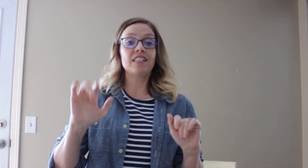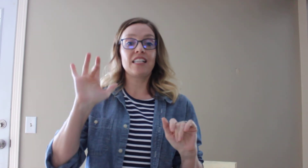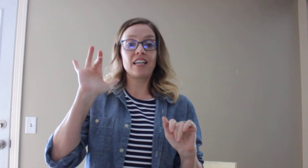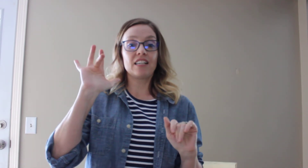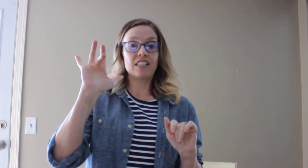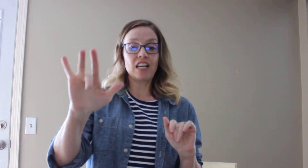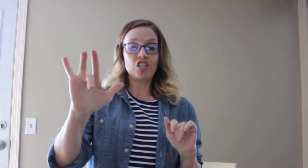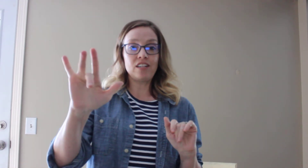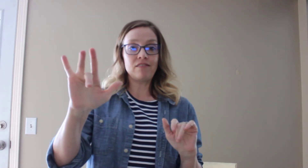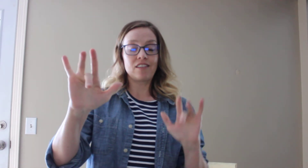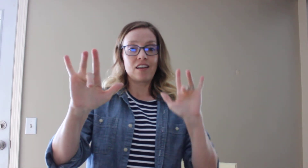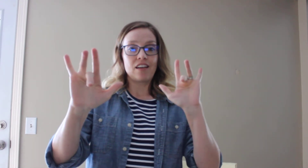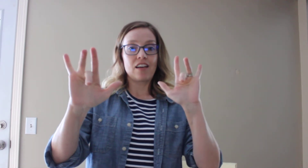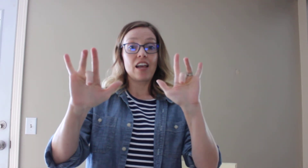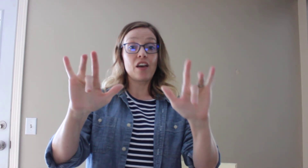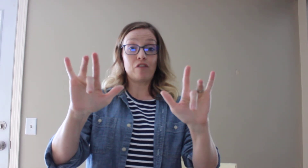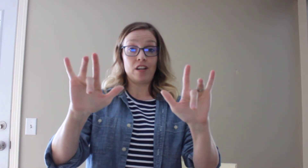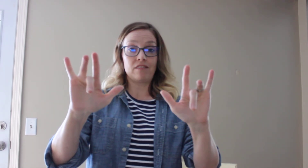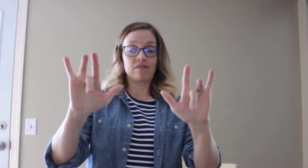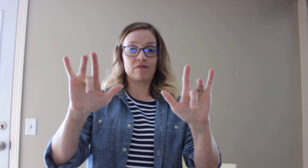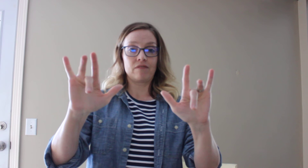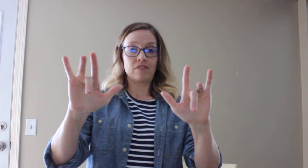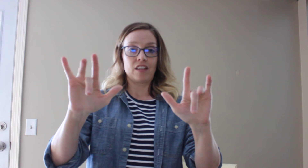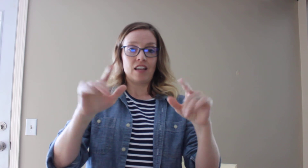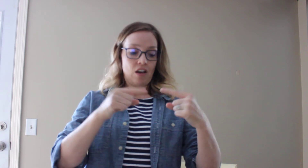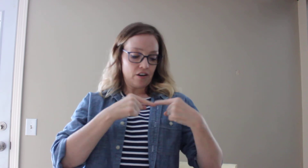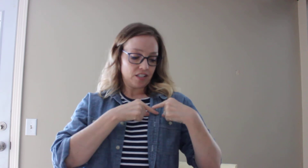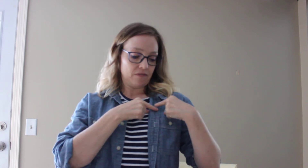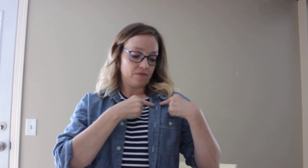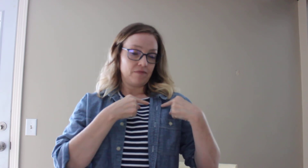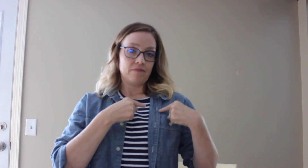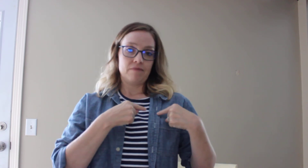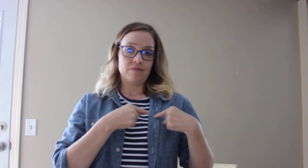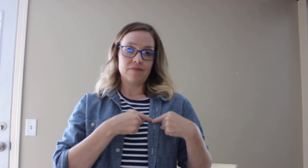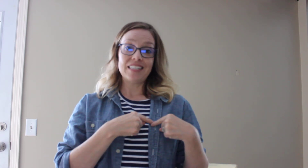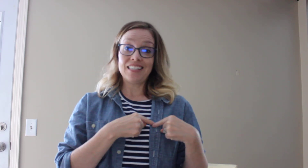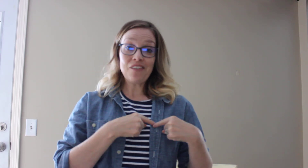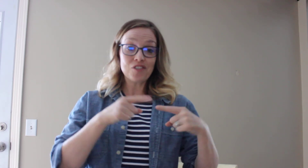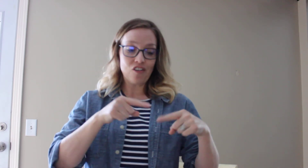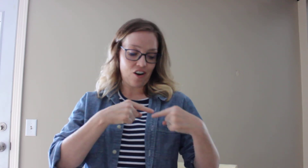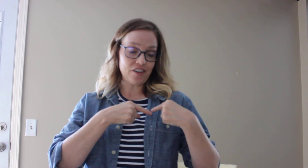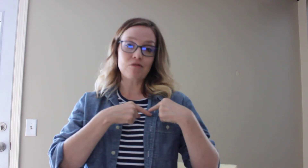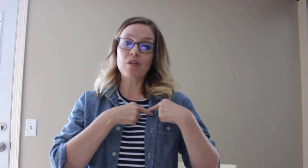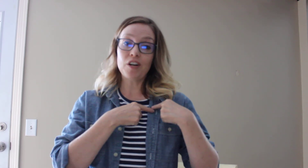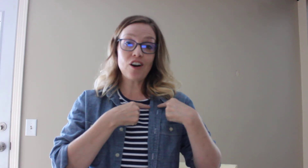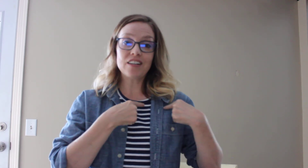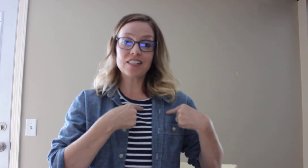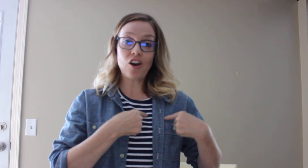say, touching every heart. Easy enough. Draw a heart right where your heart is. Heart.